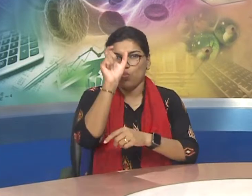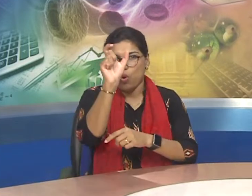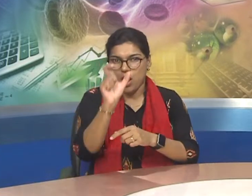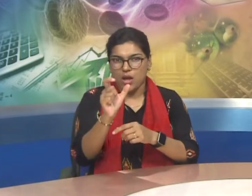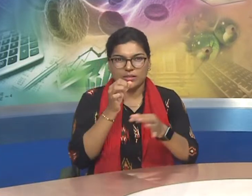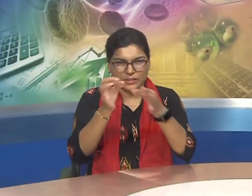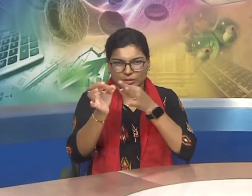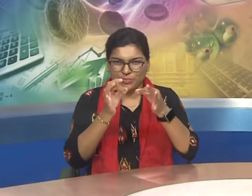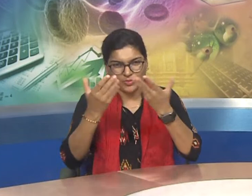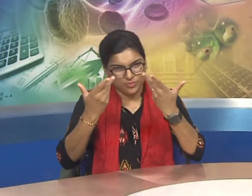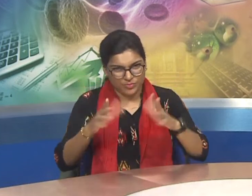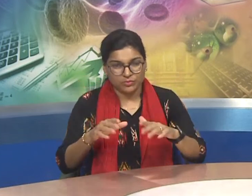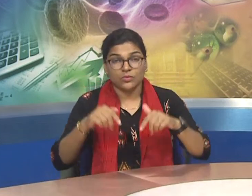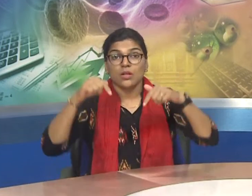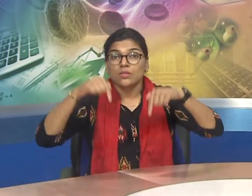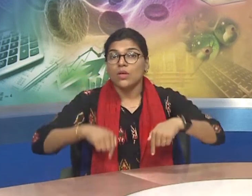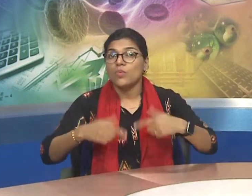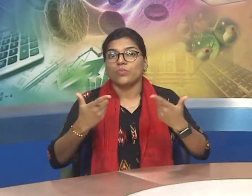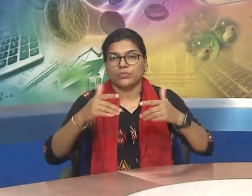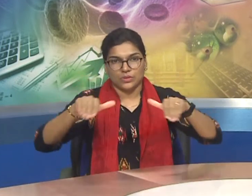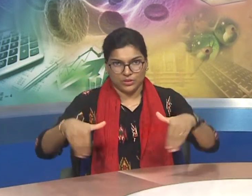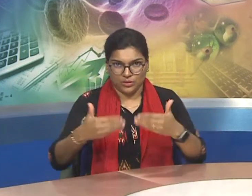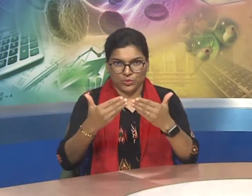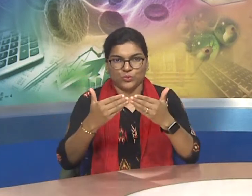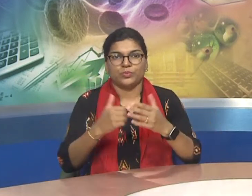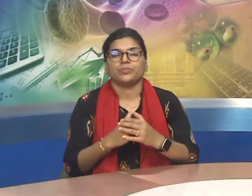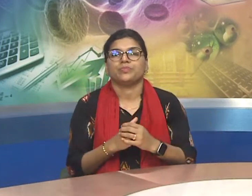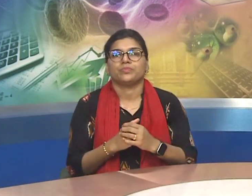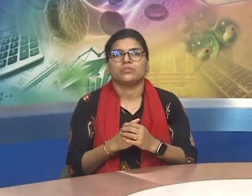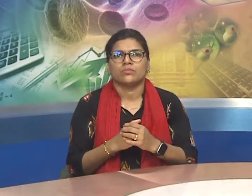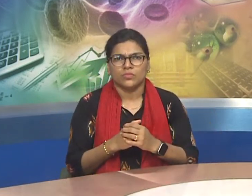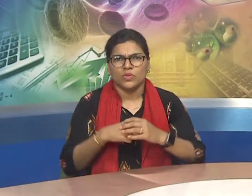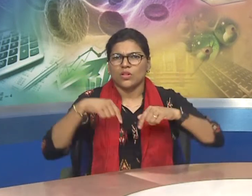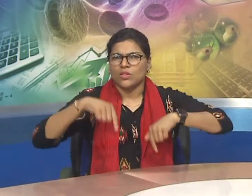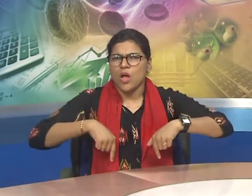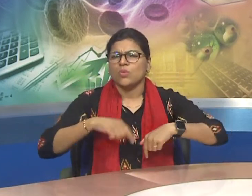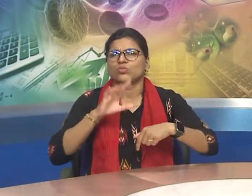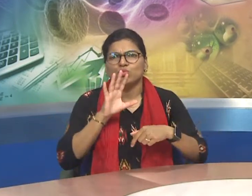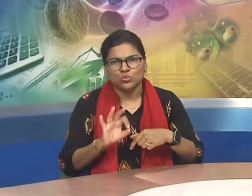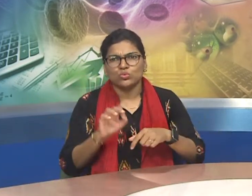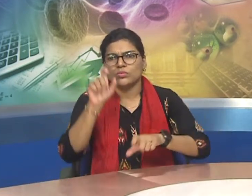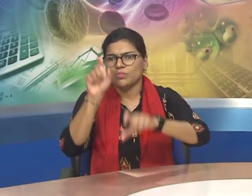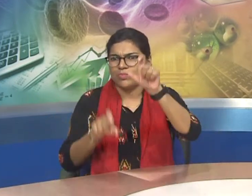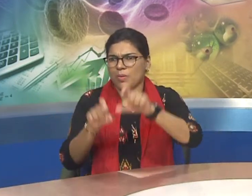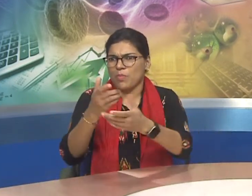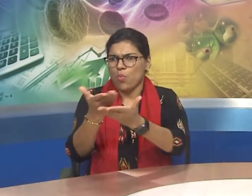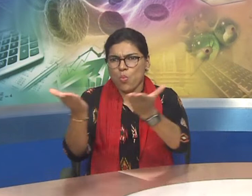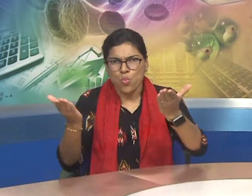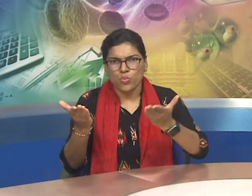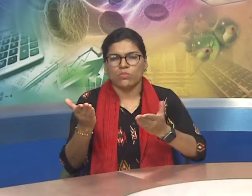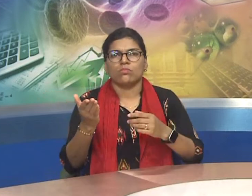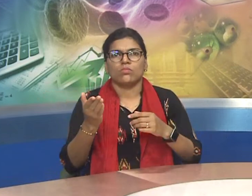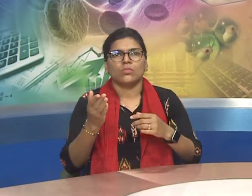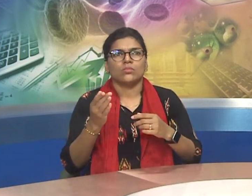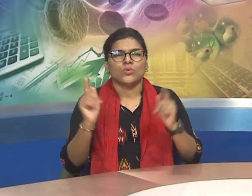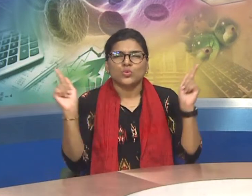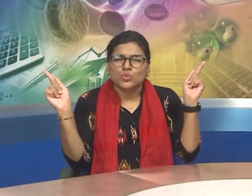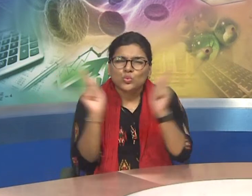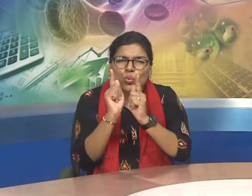so far we have understood the difficult words from this lesson. From here onwards we will begin the lesson. So let's get started with the introduction.